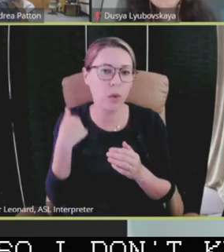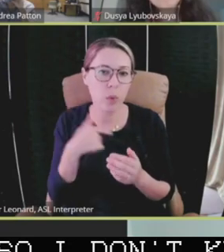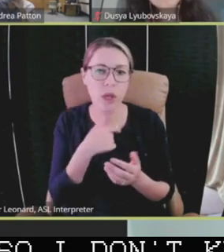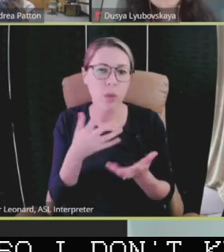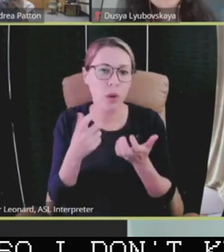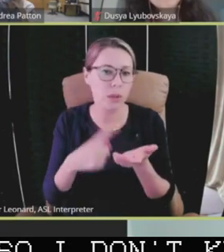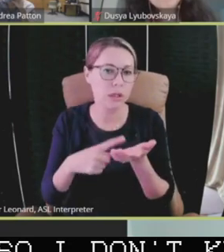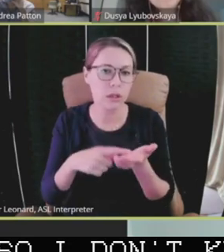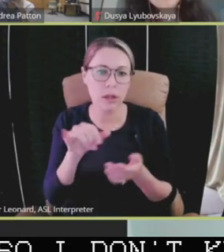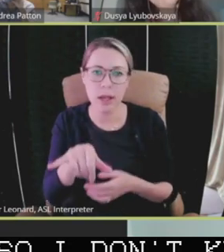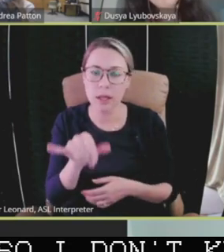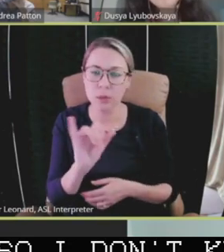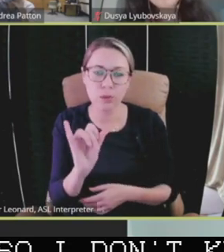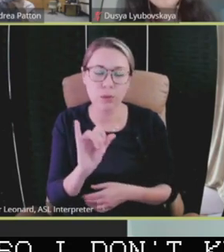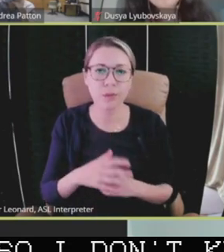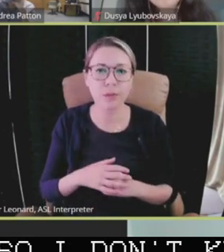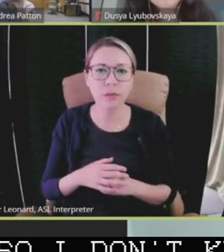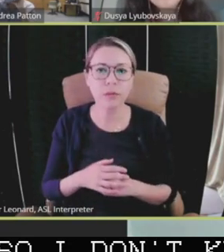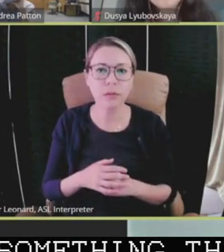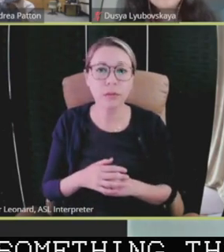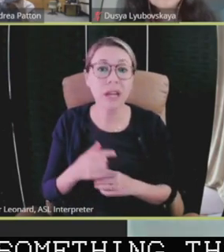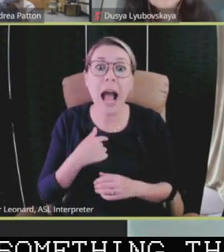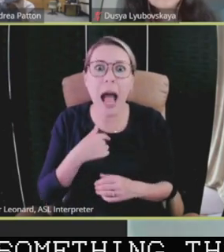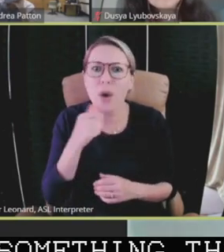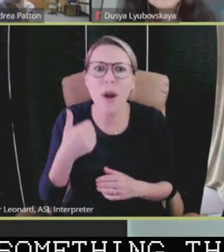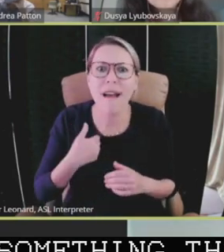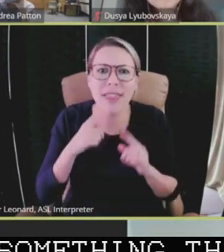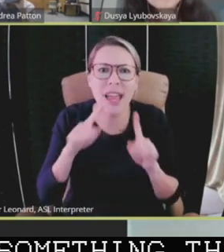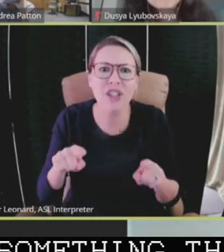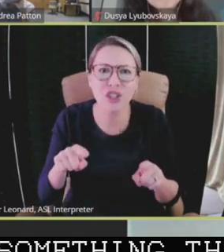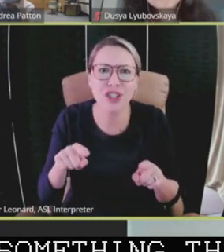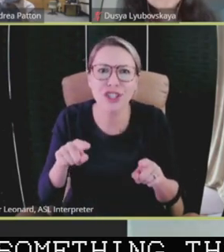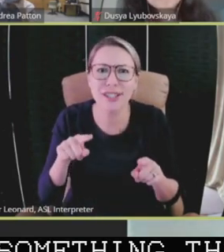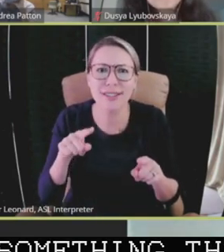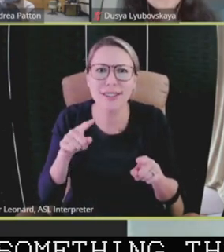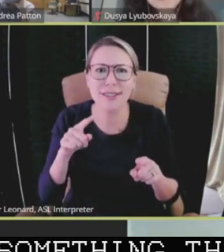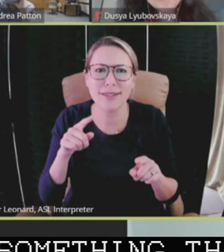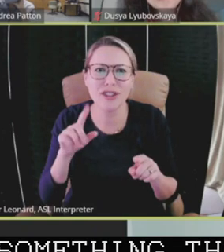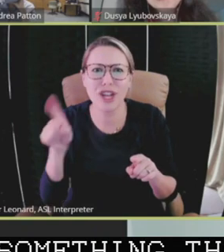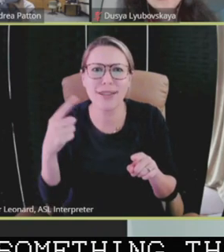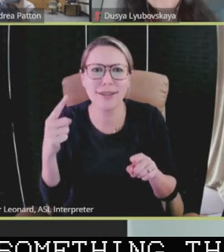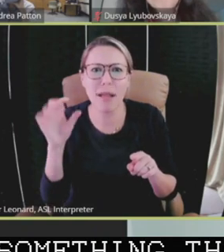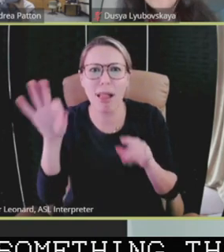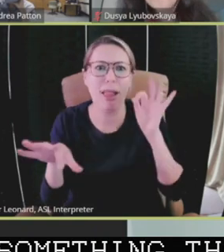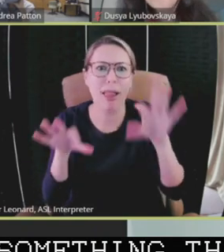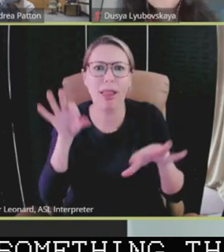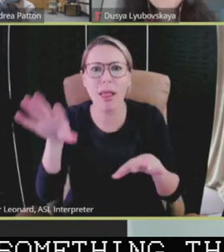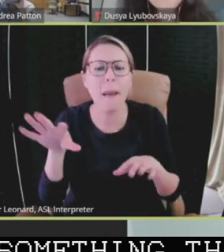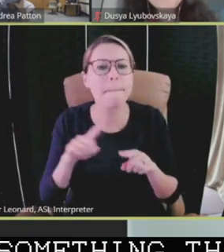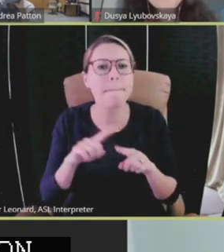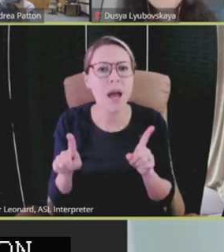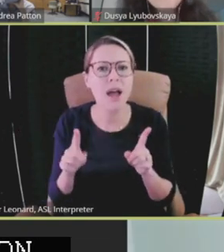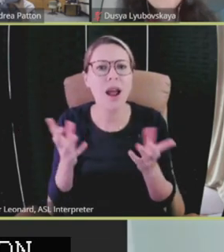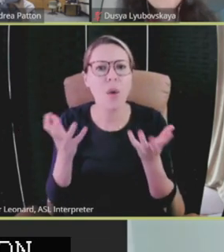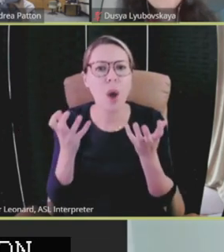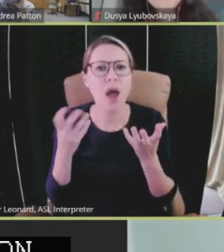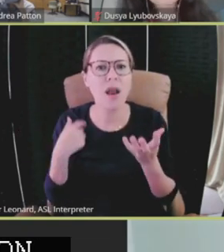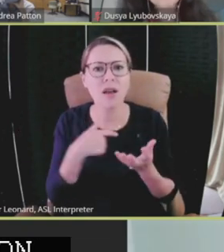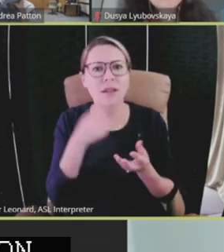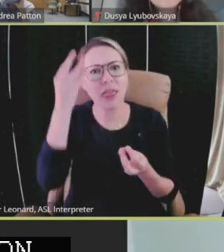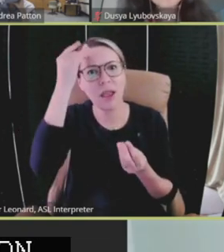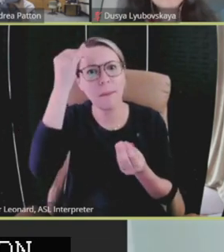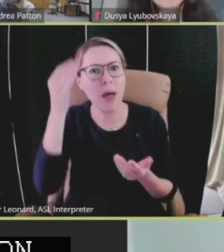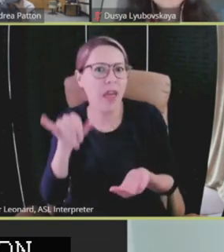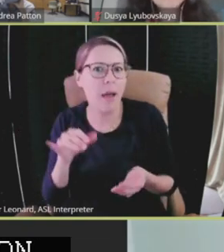well. I don't necessarily have answers to these questions. Yeah. It's just that, I'd like us to think about